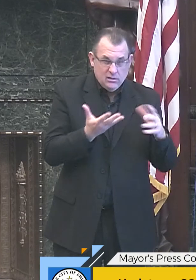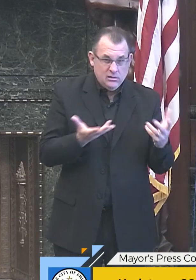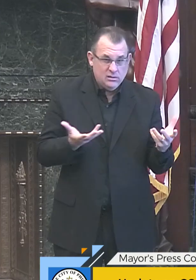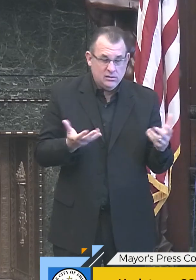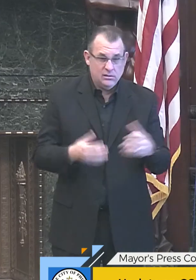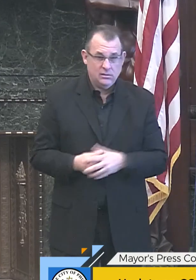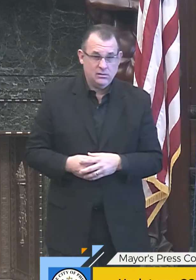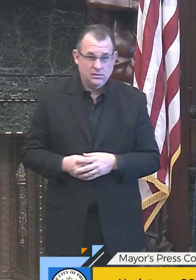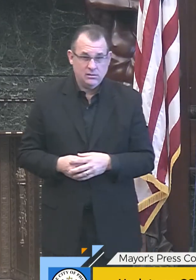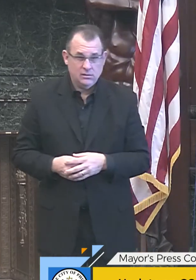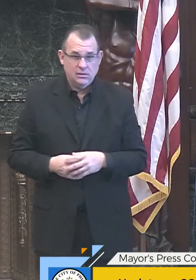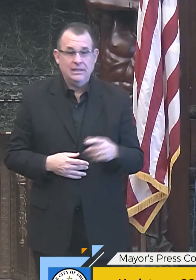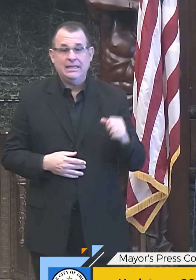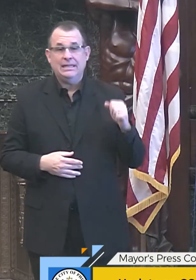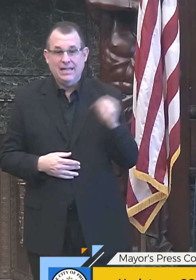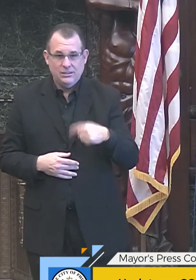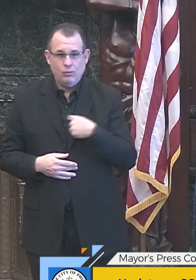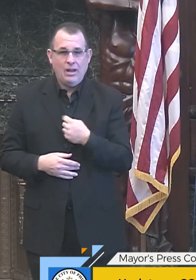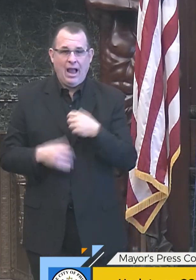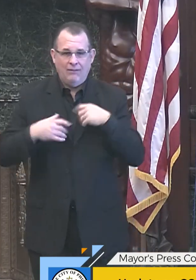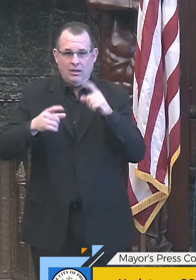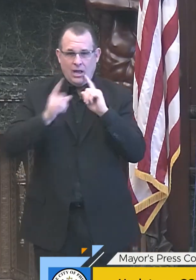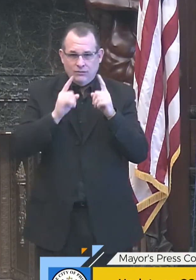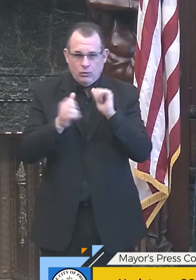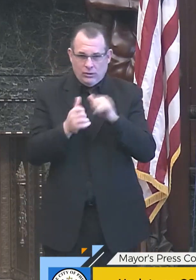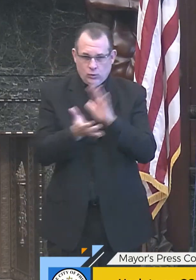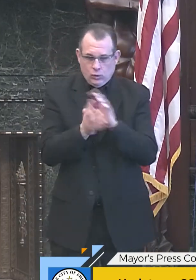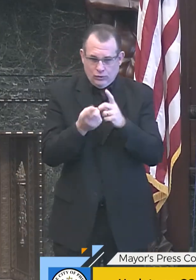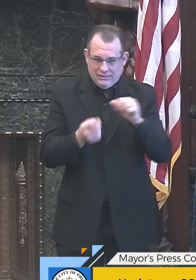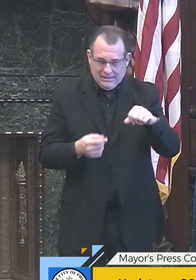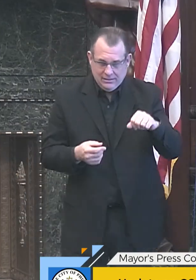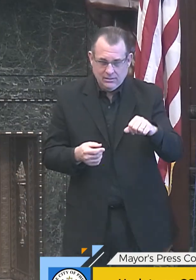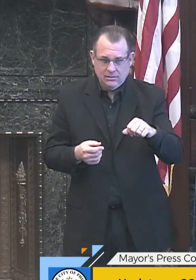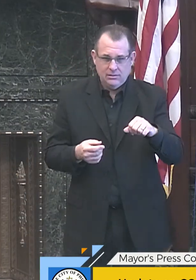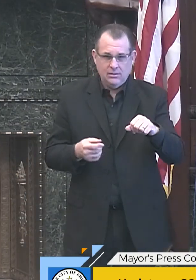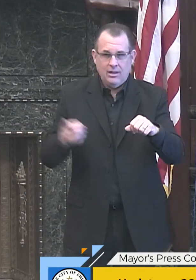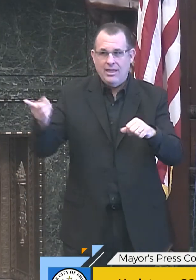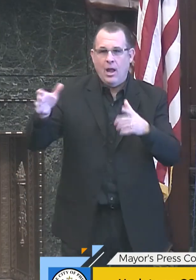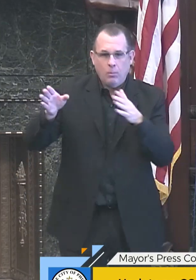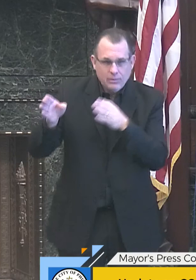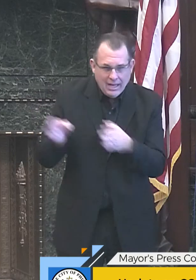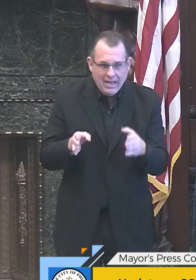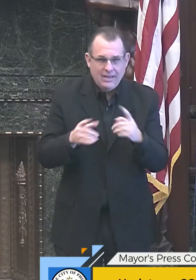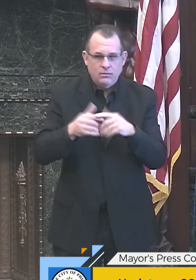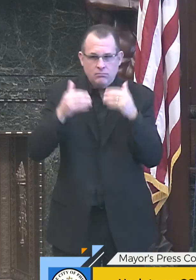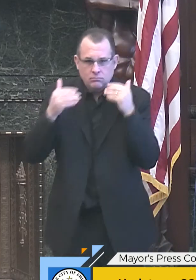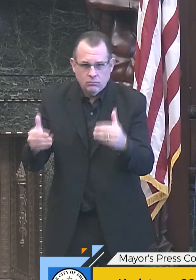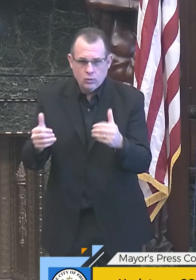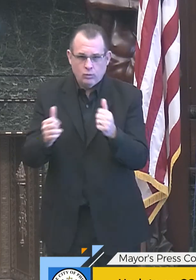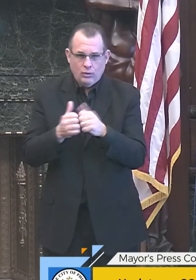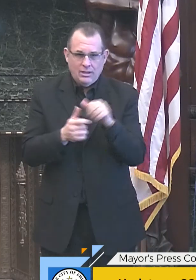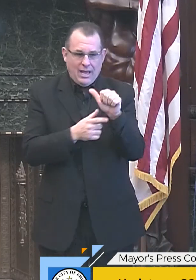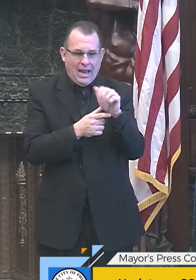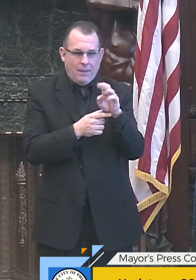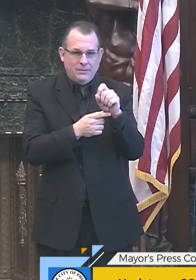So yes, we have had conversations with the school district, and they do plan to move forward with both asbestos and lead